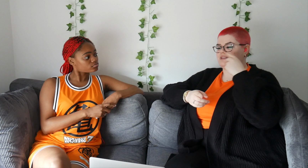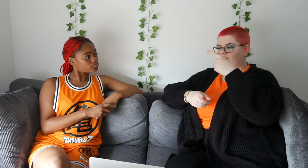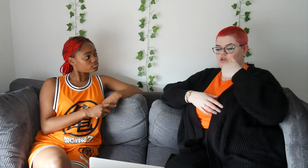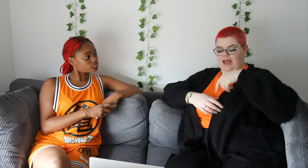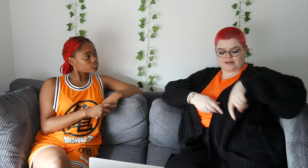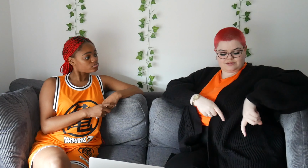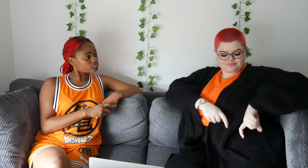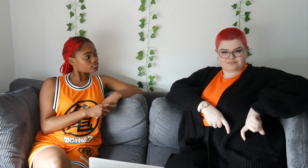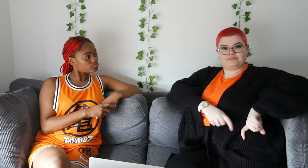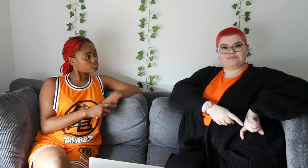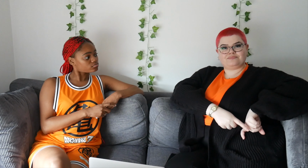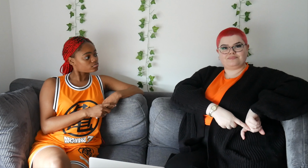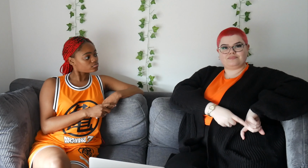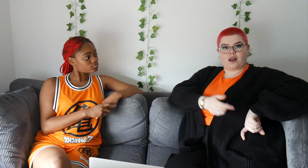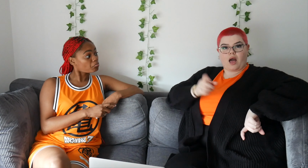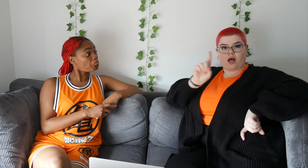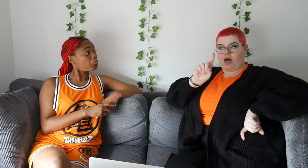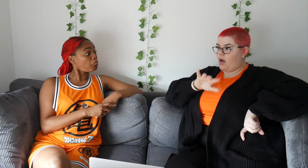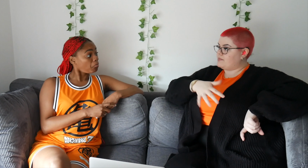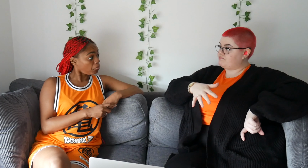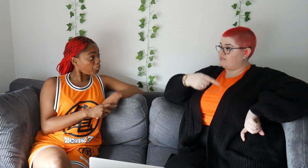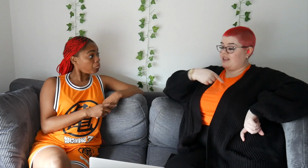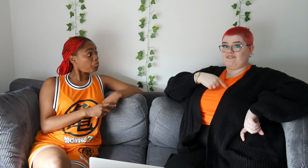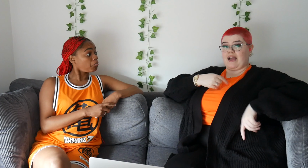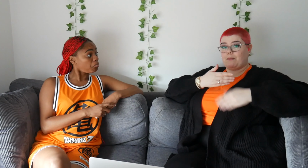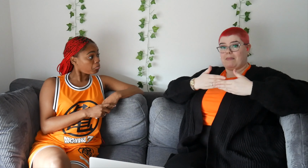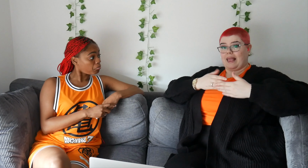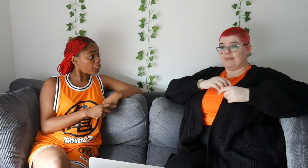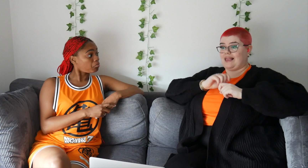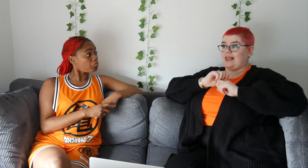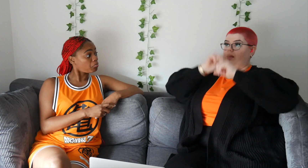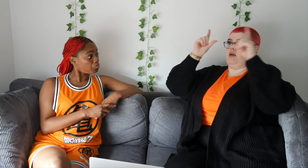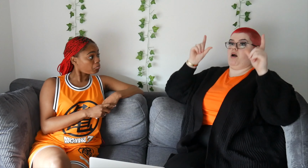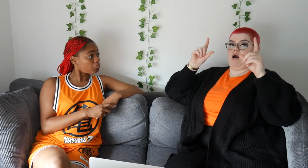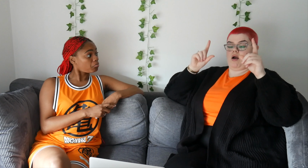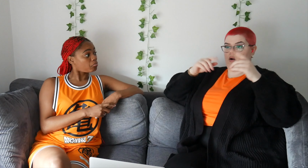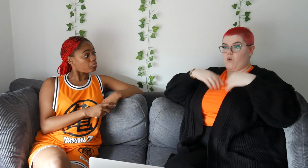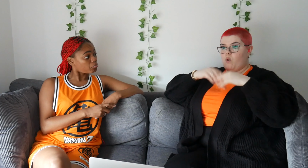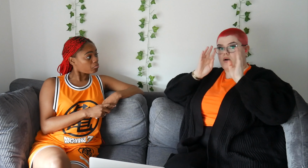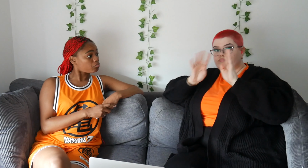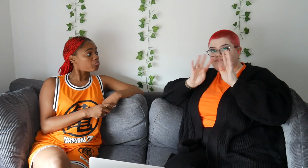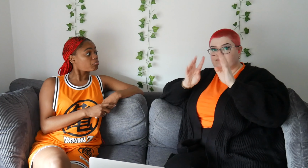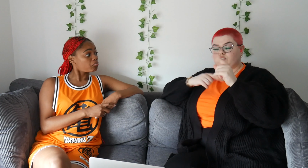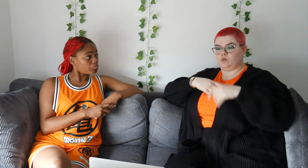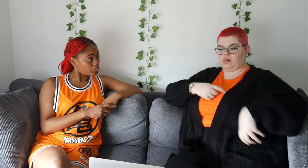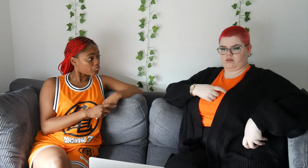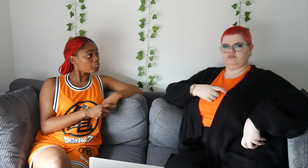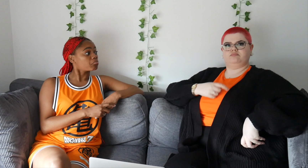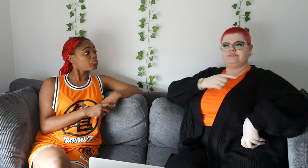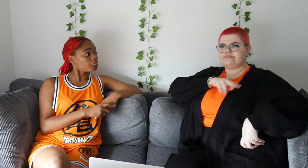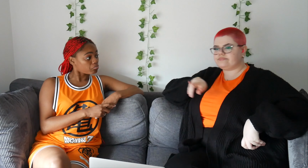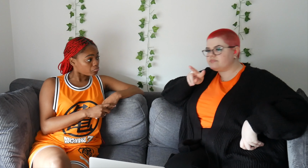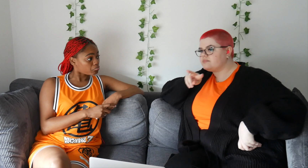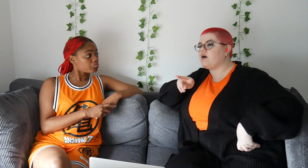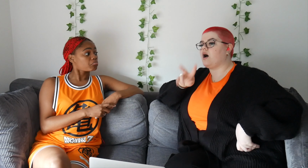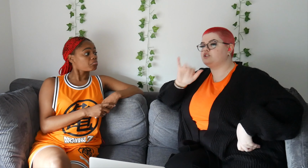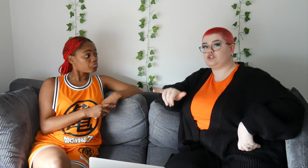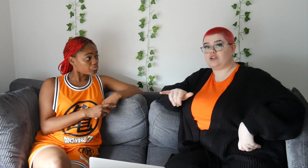like my mum used to have a pager. So if you're walking around the house or you've got a baby and they're crying, you